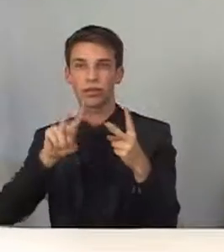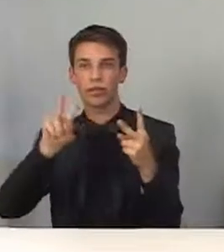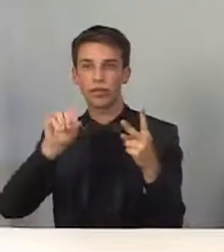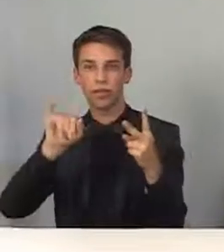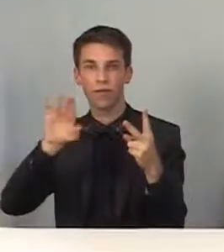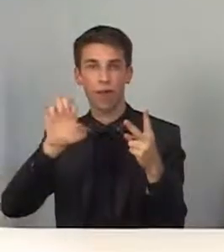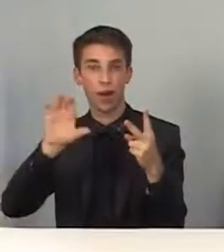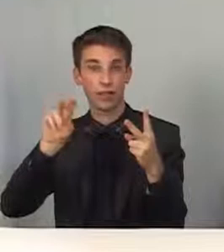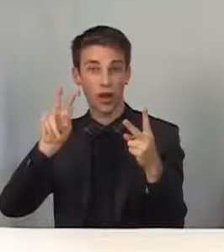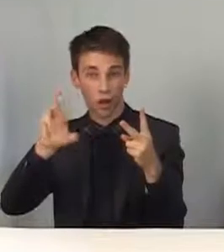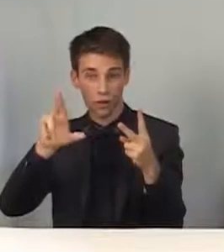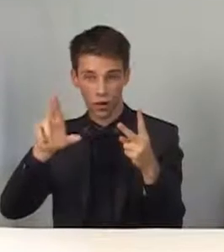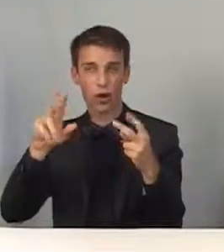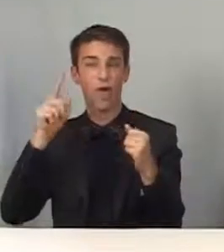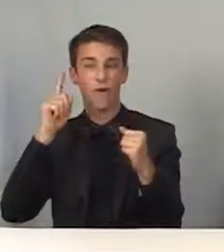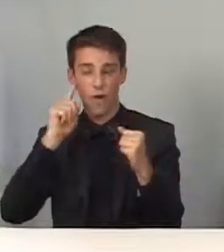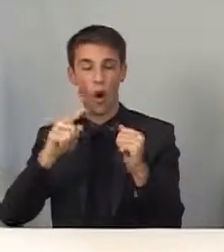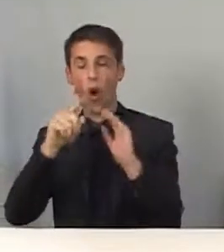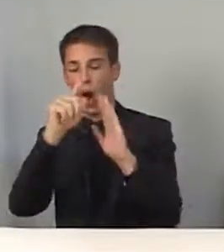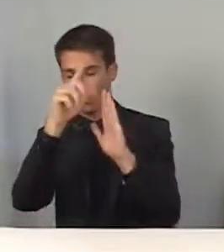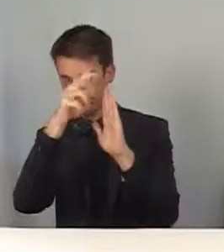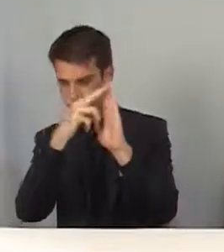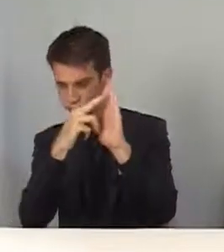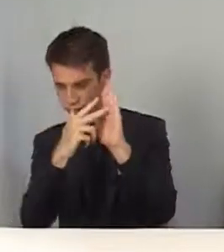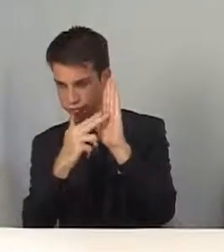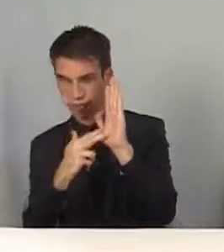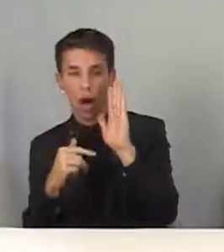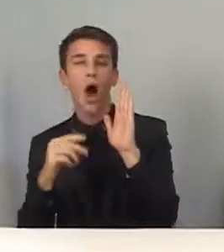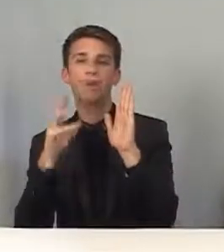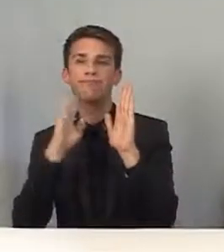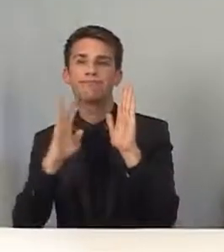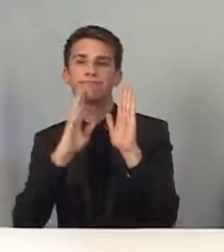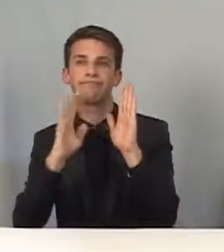provide auditory reinforcement for what you're seeing.